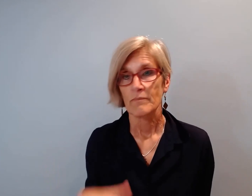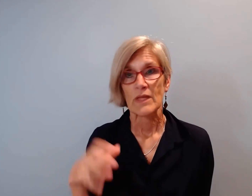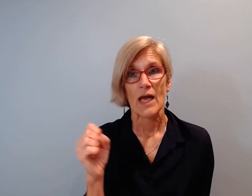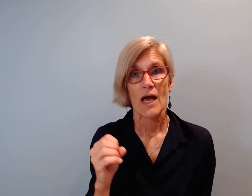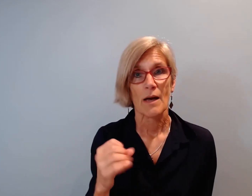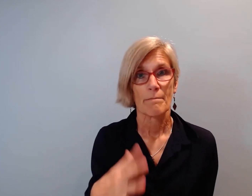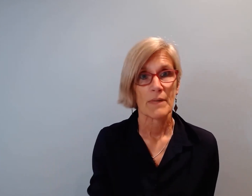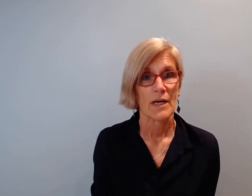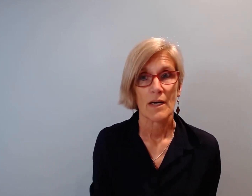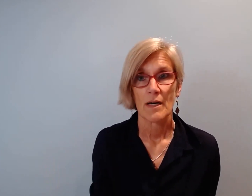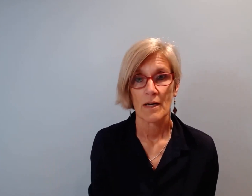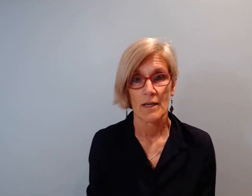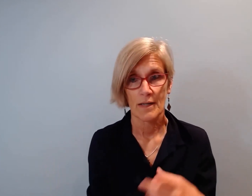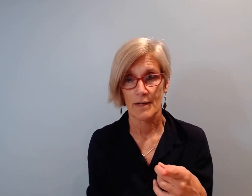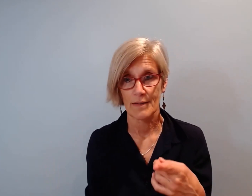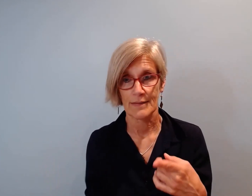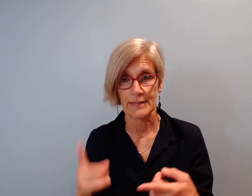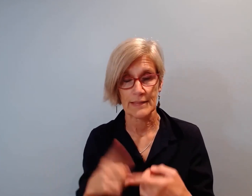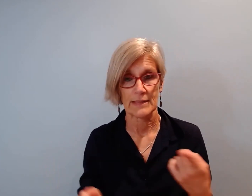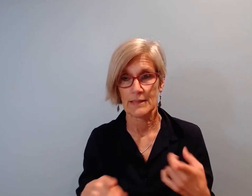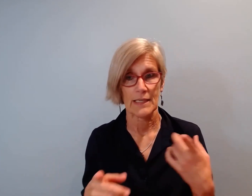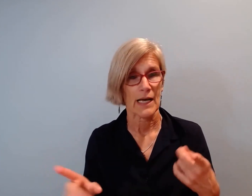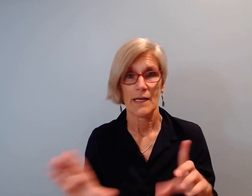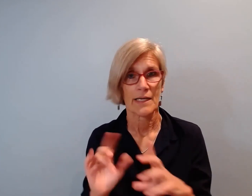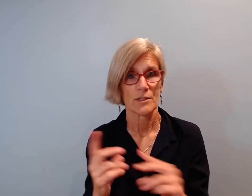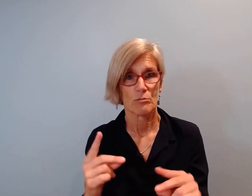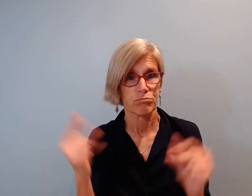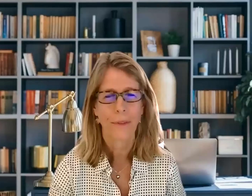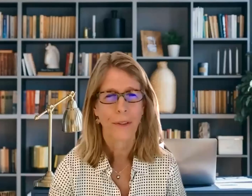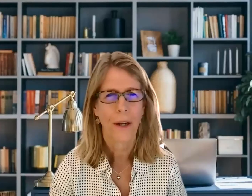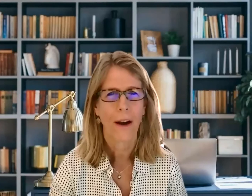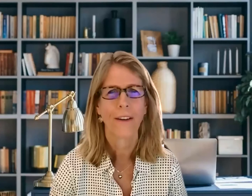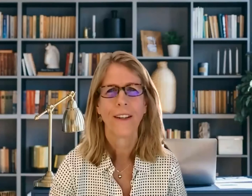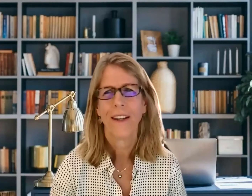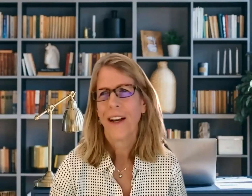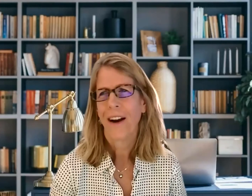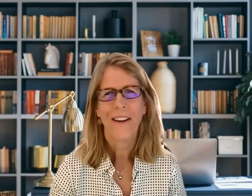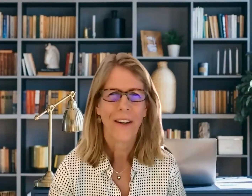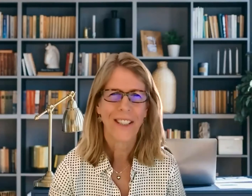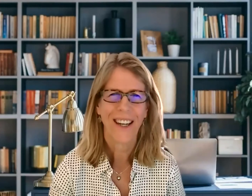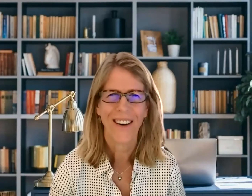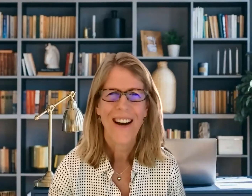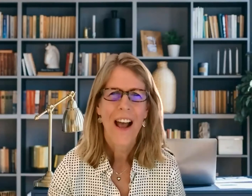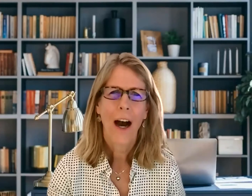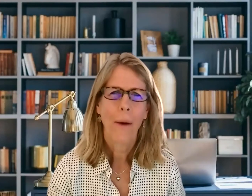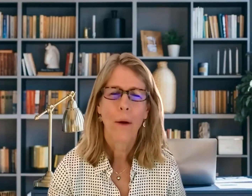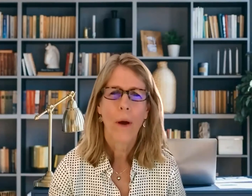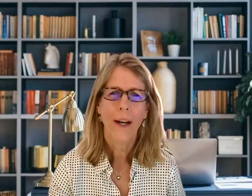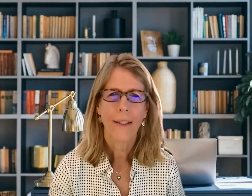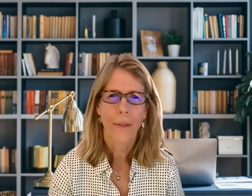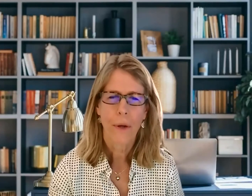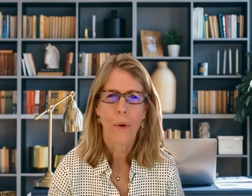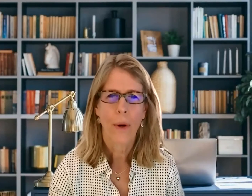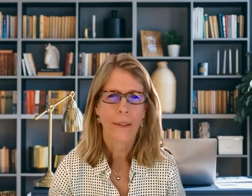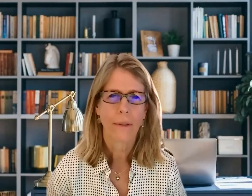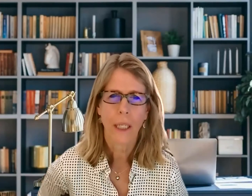can't stand on one foot and recite the Torah like Ken, so I'm gonna really have to try to hard here. So, but I wanted to